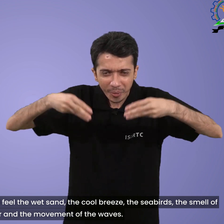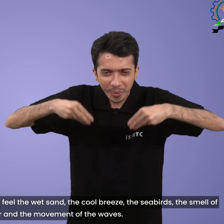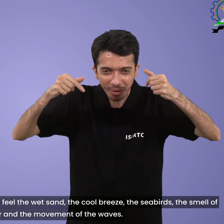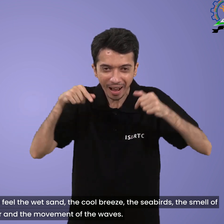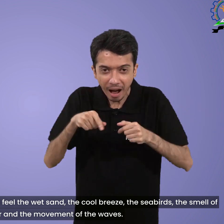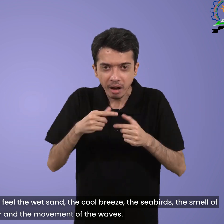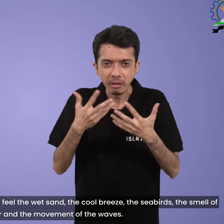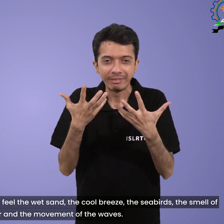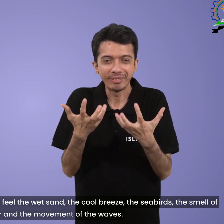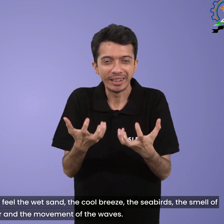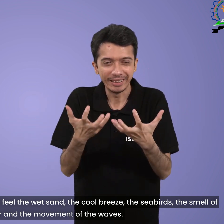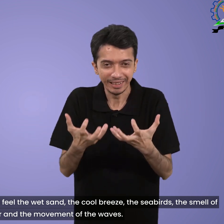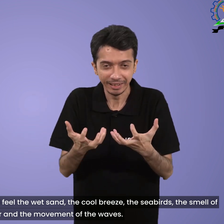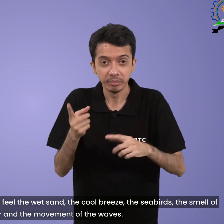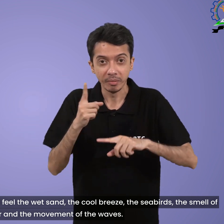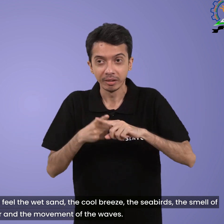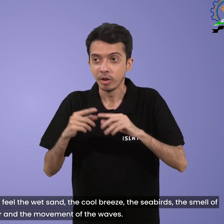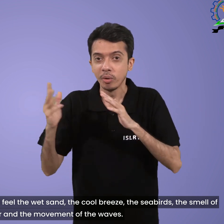air and the movement of the waves.